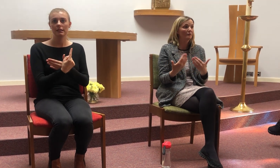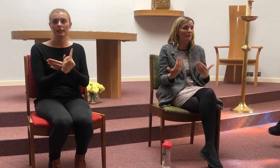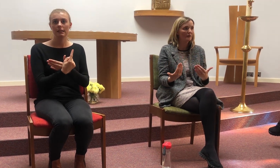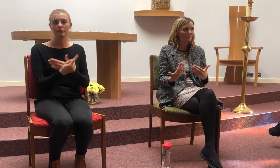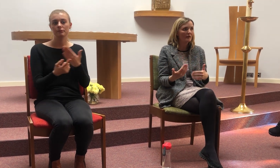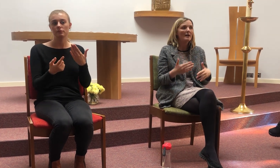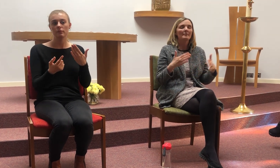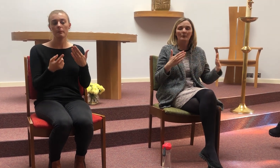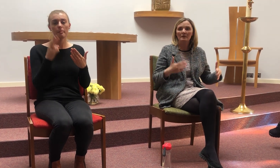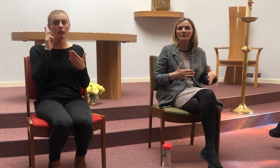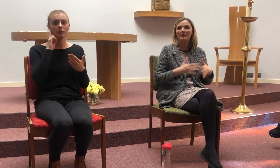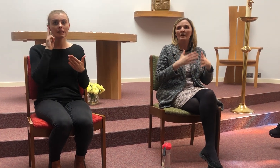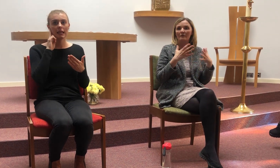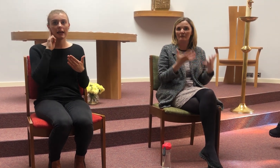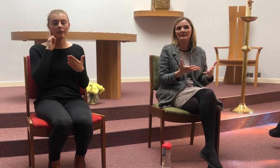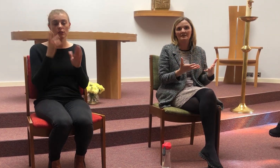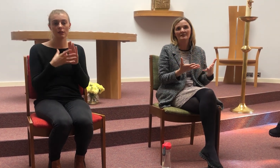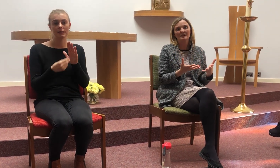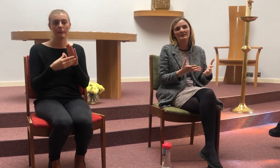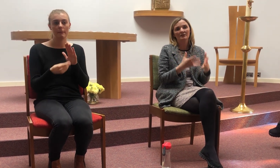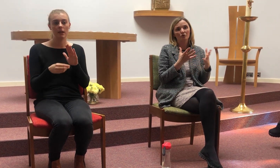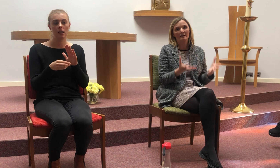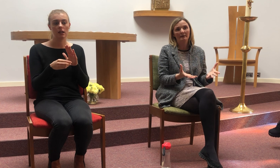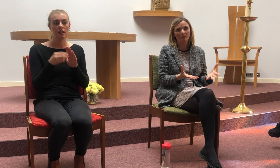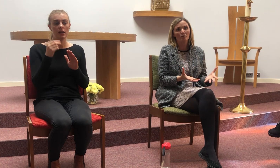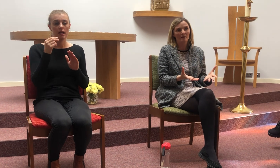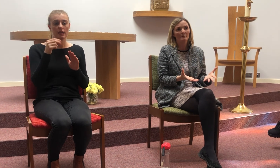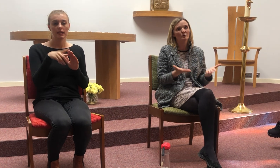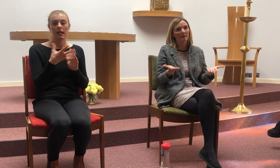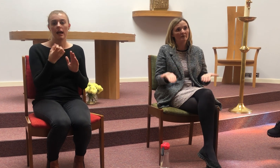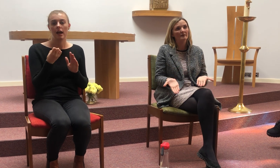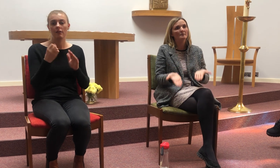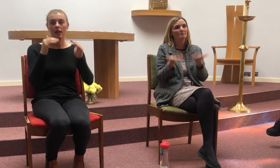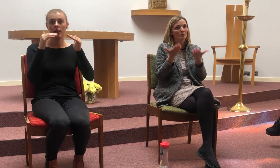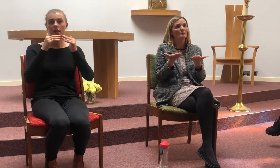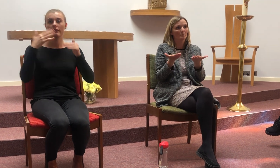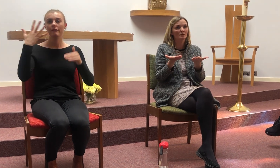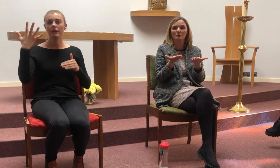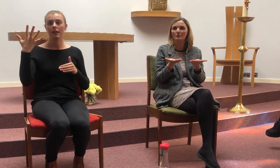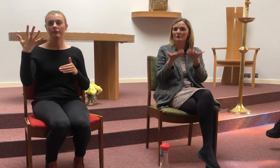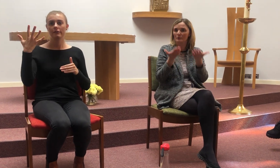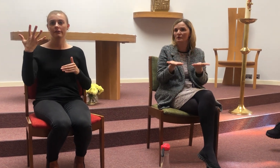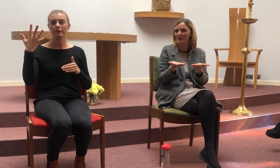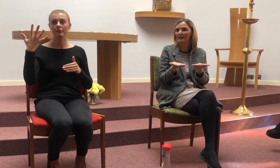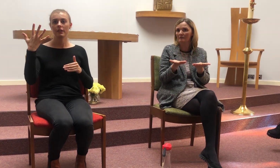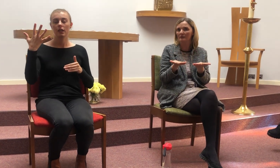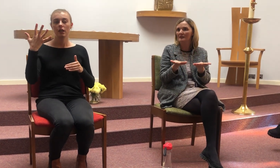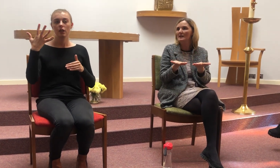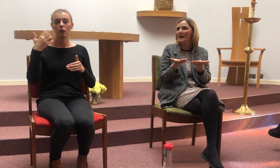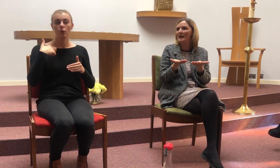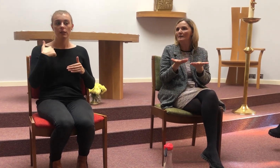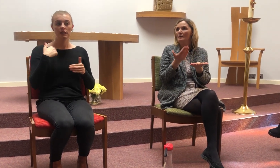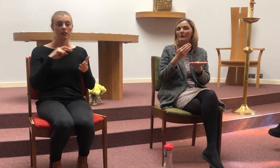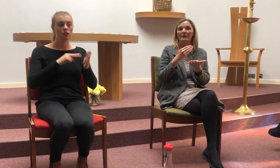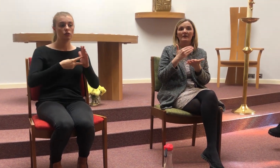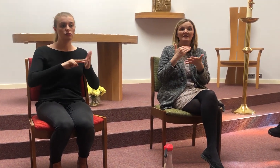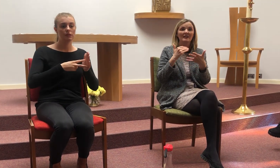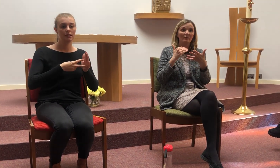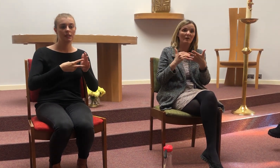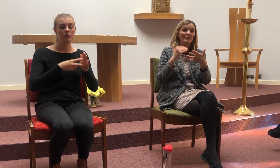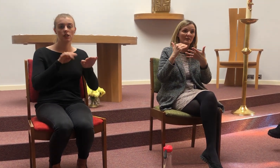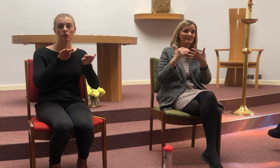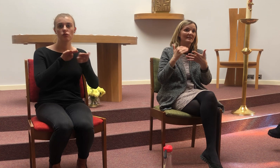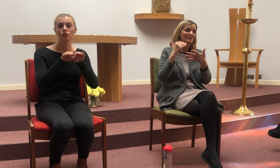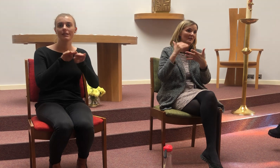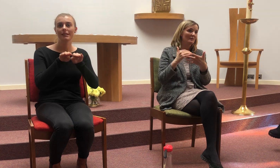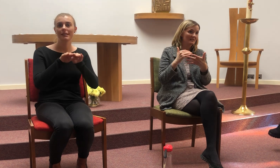example, a level 5, then we have invested in a training programme so that they can come up to social care level, and whether that's